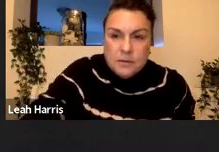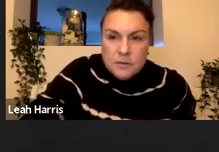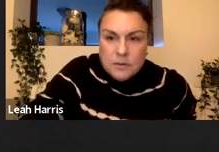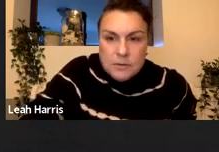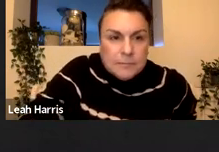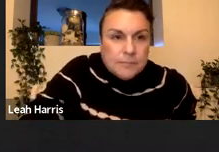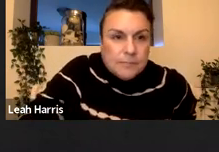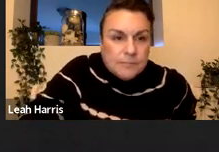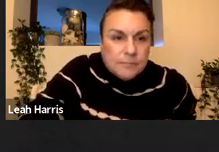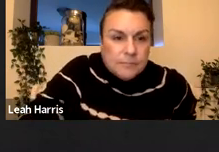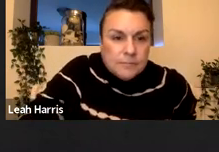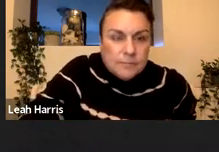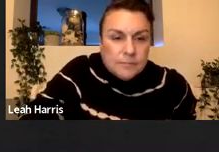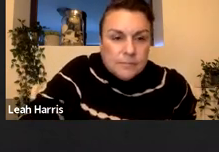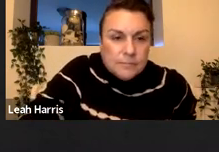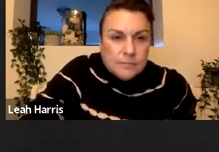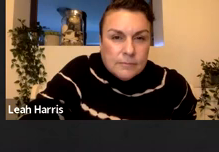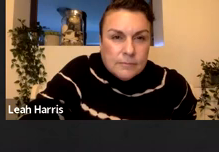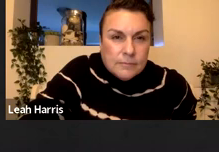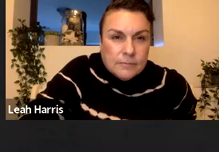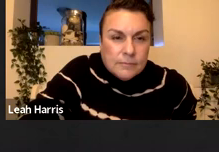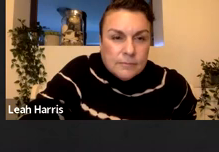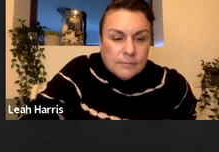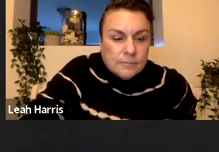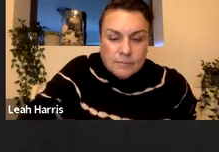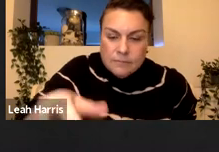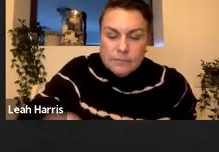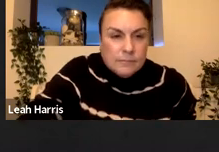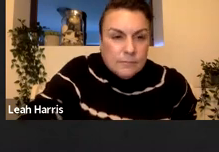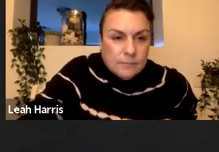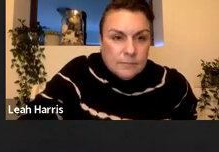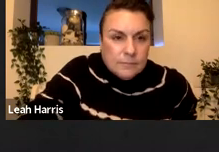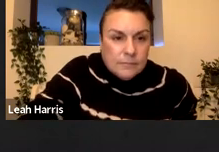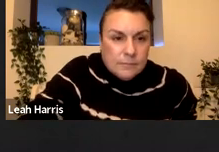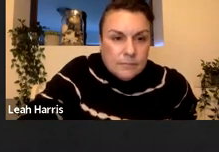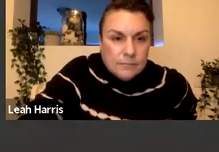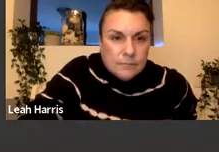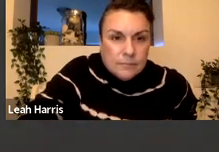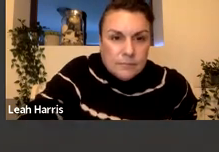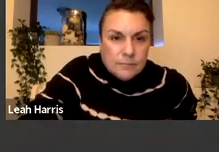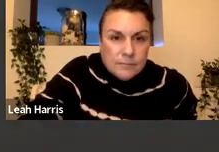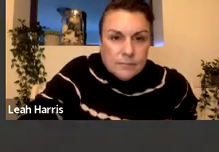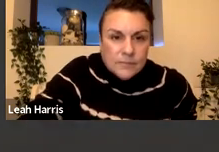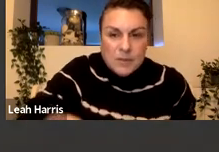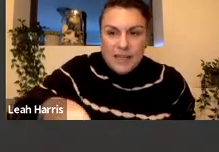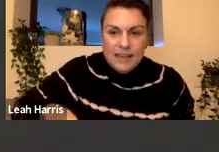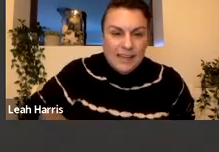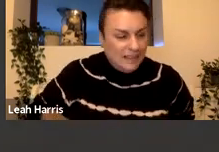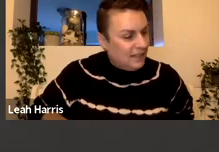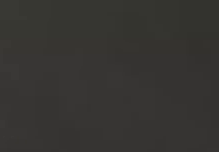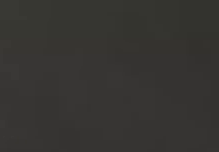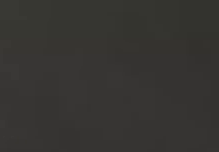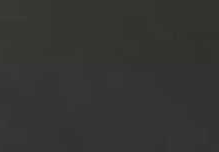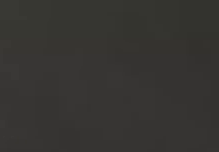okay